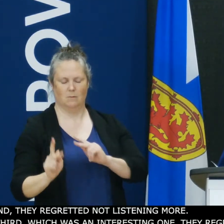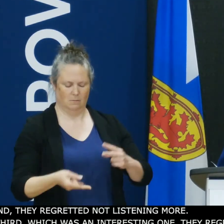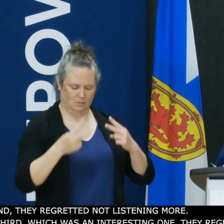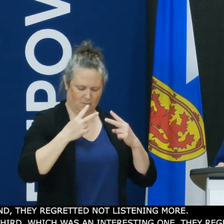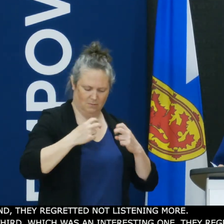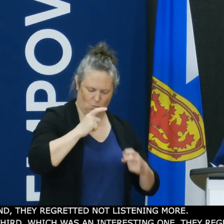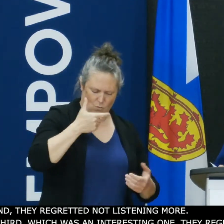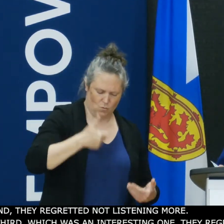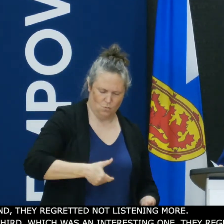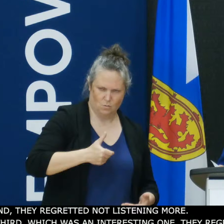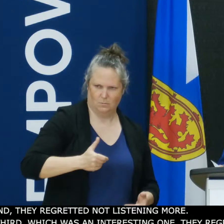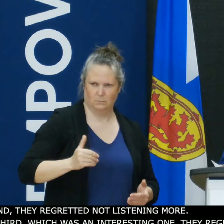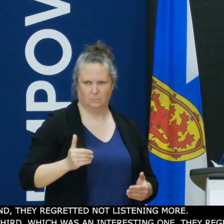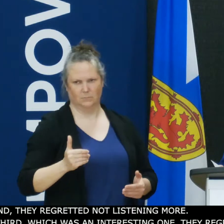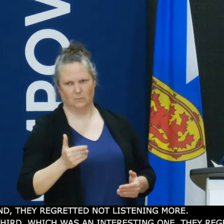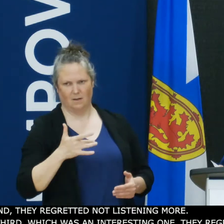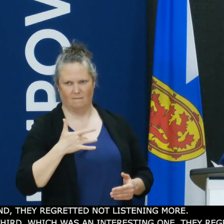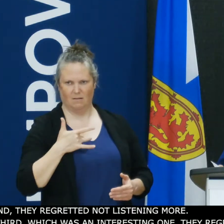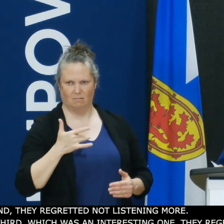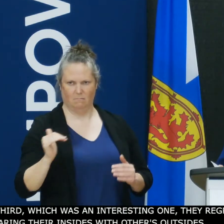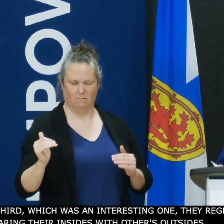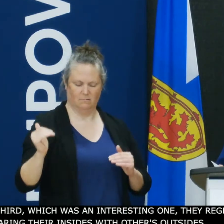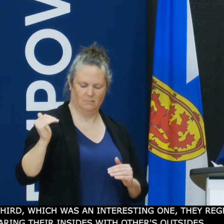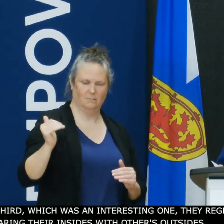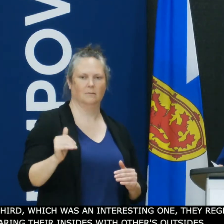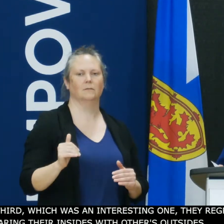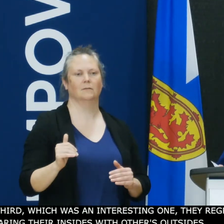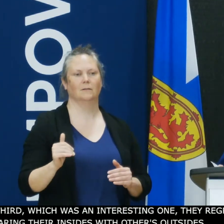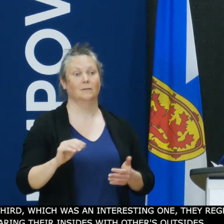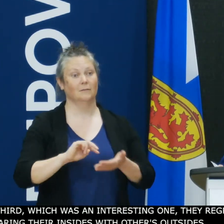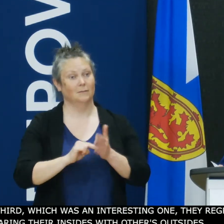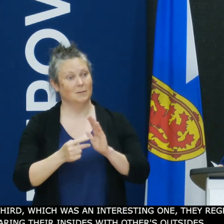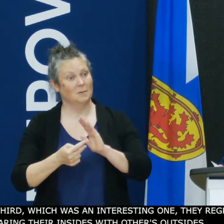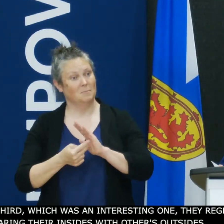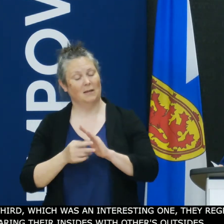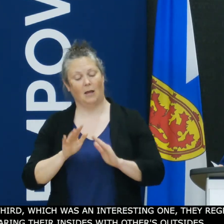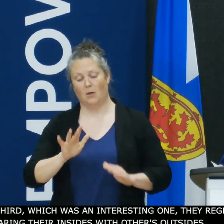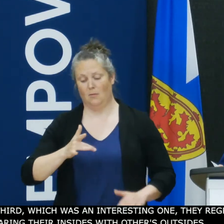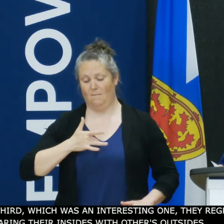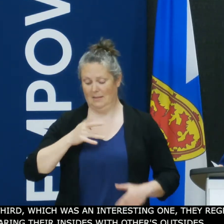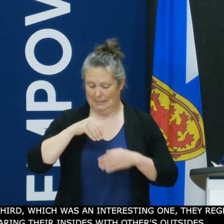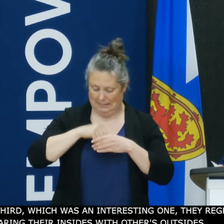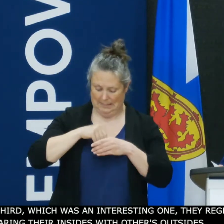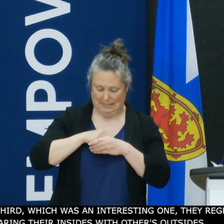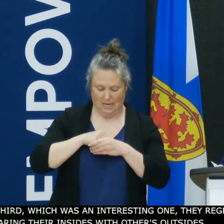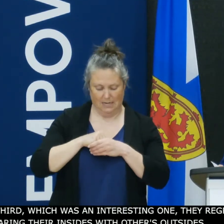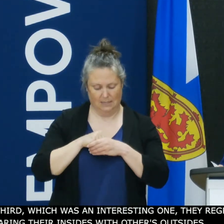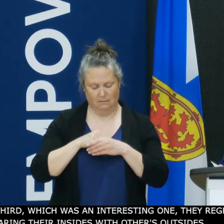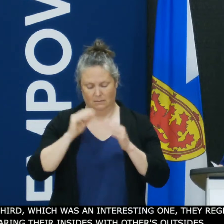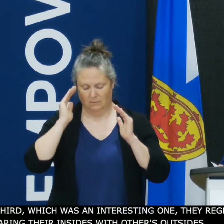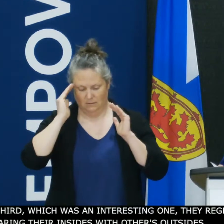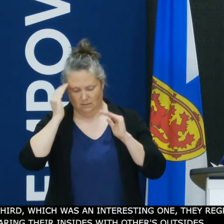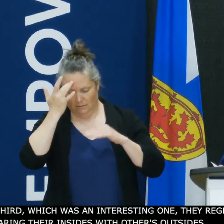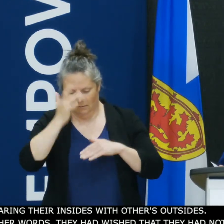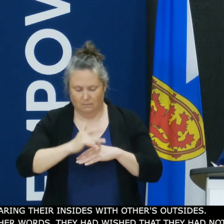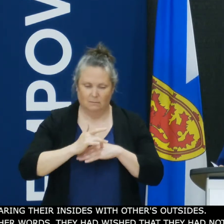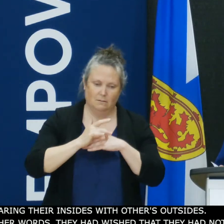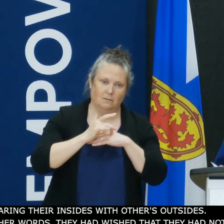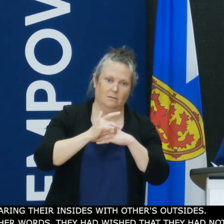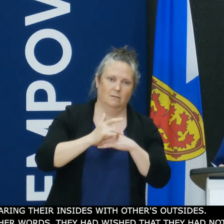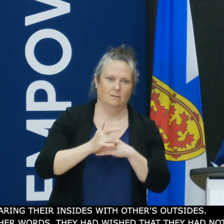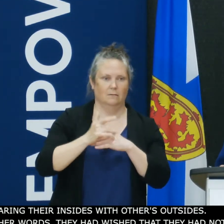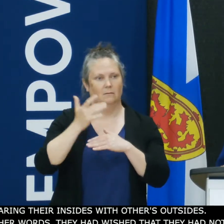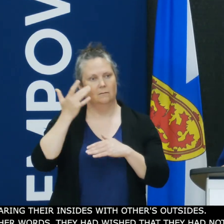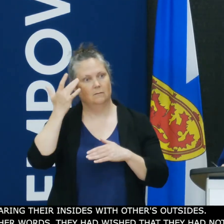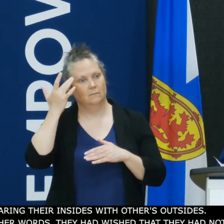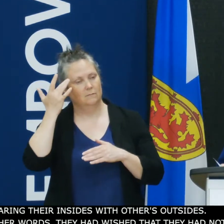other words, they had wished that they had not let how they felt on the inside be so determined by making